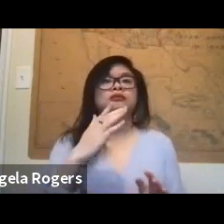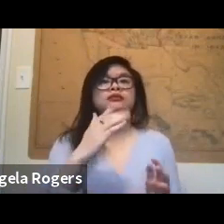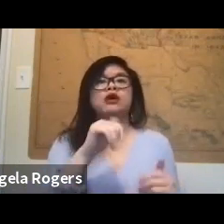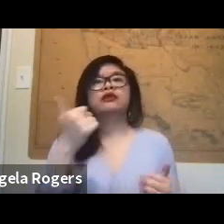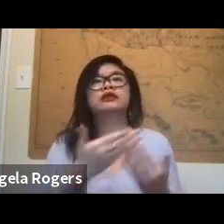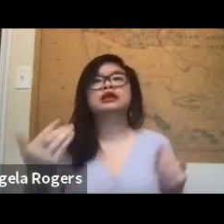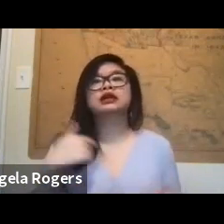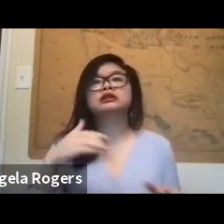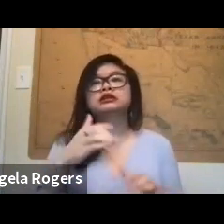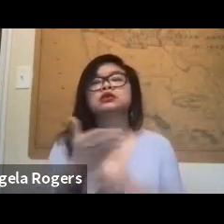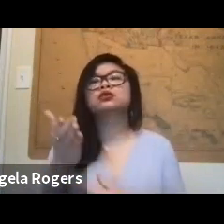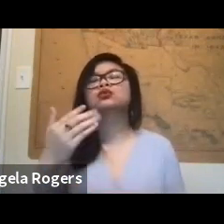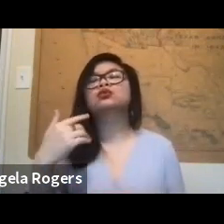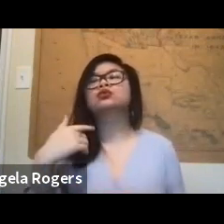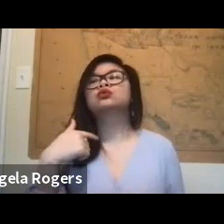So